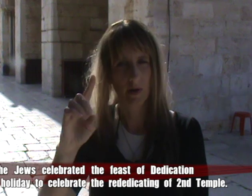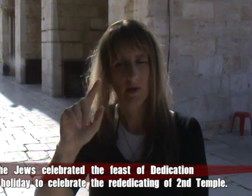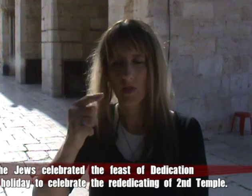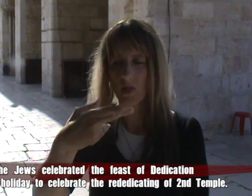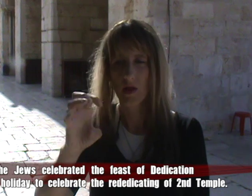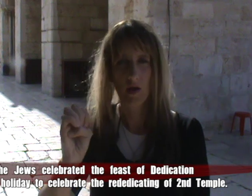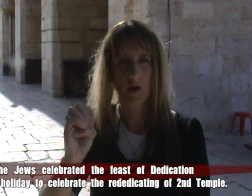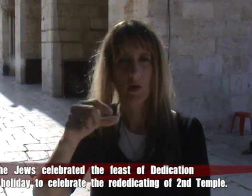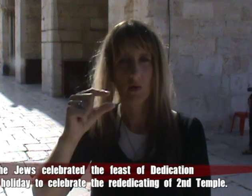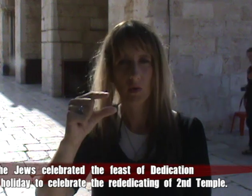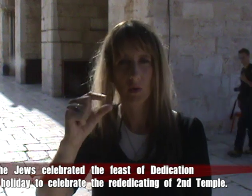of Hanukkah.